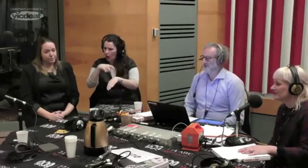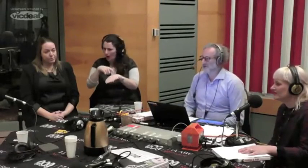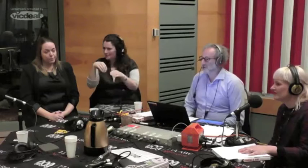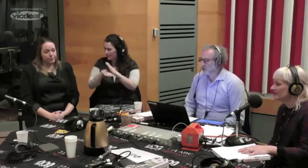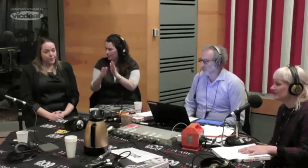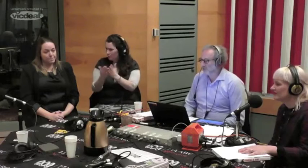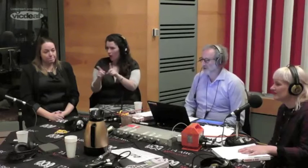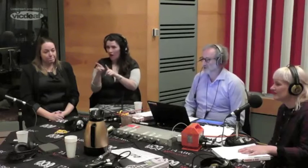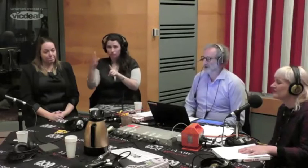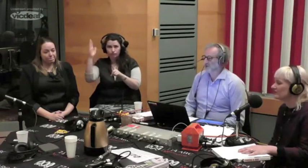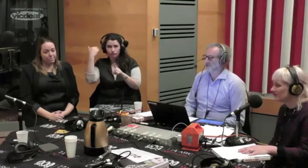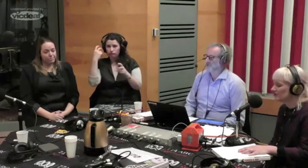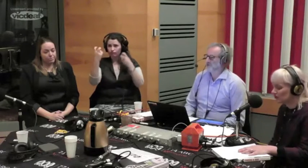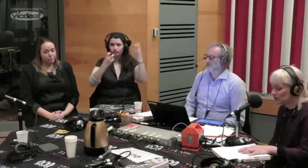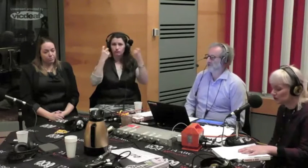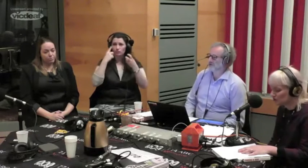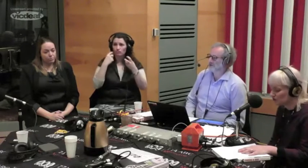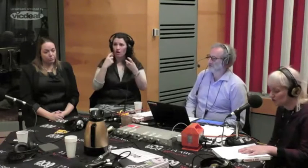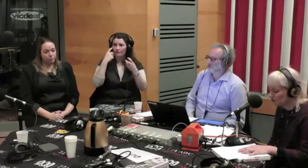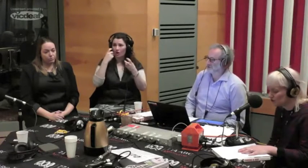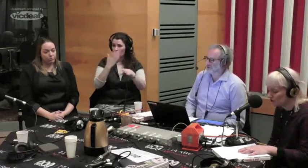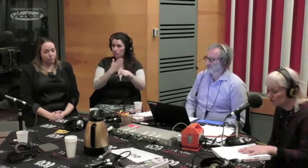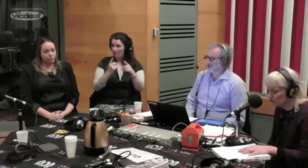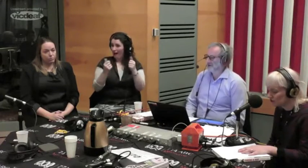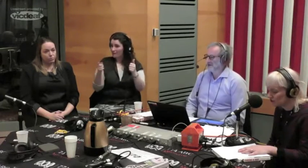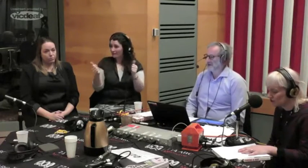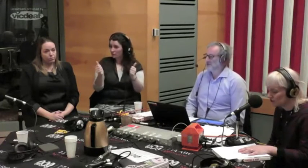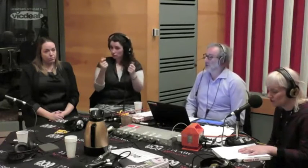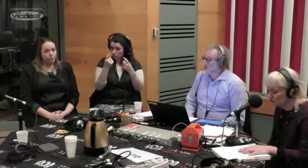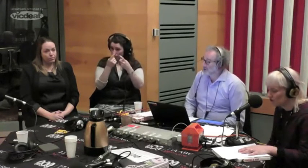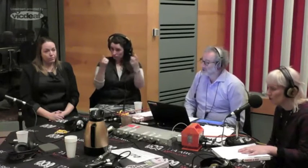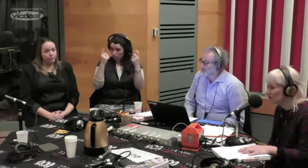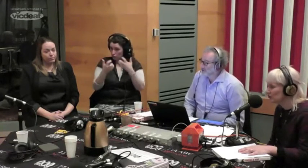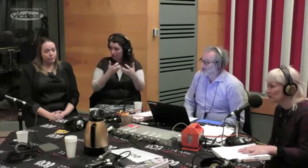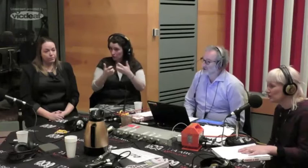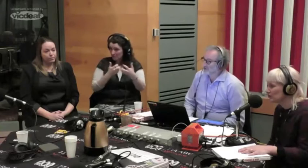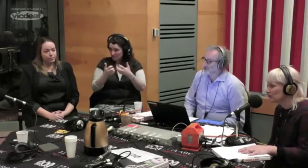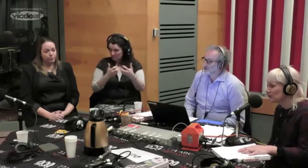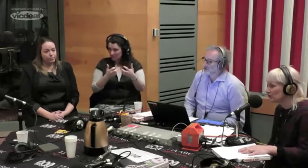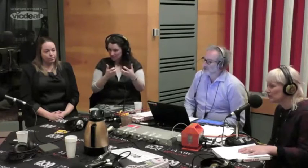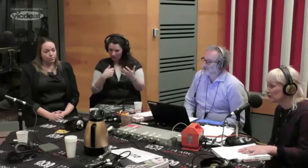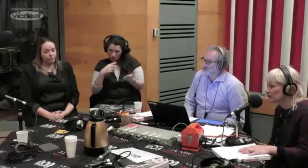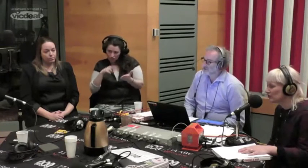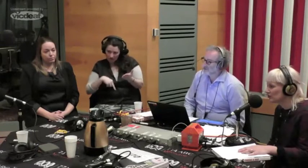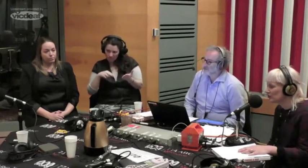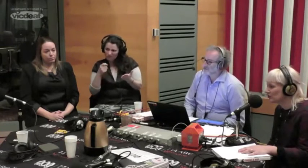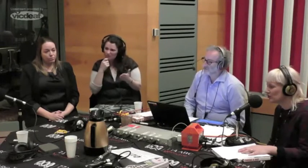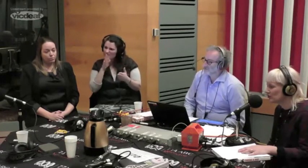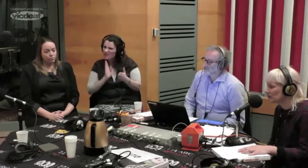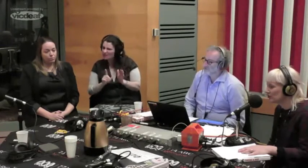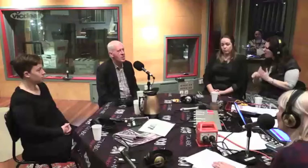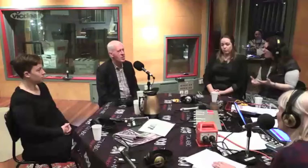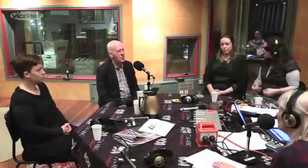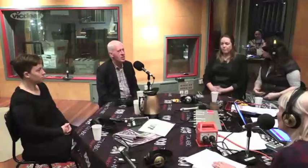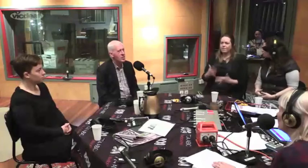to find a job when you graduated from university was a bit of a sobering experience as I read your book. Well, life hasn't